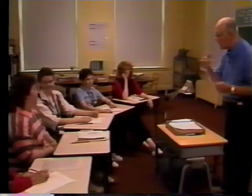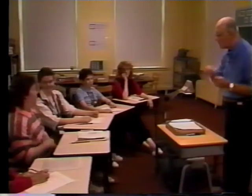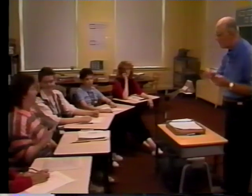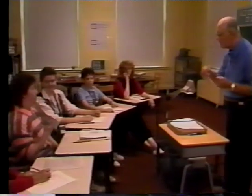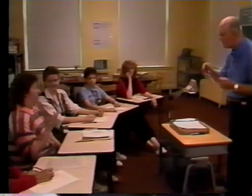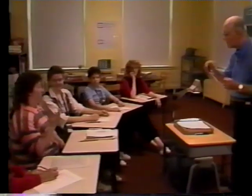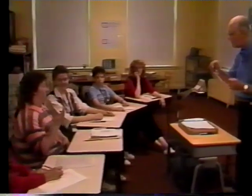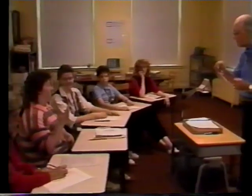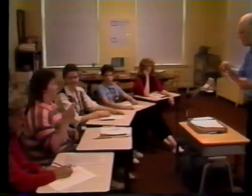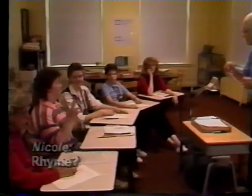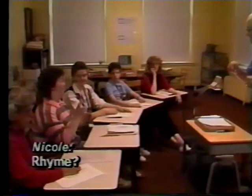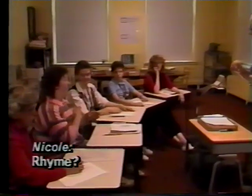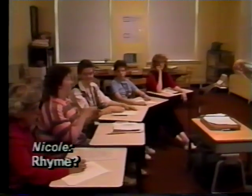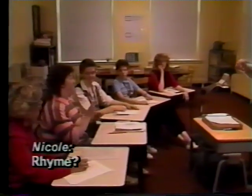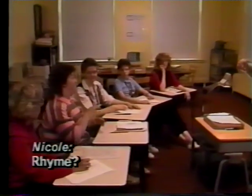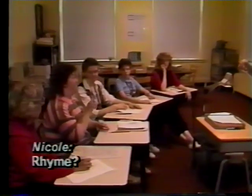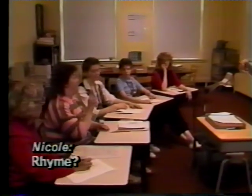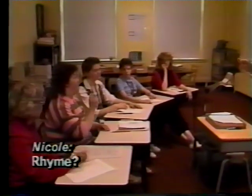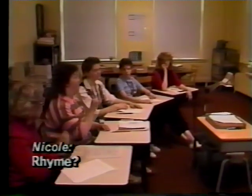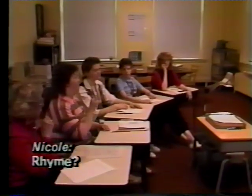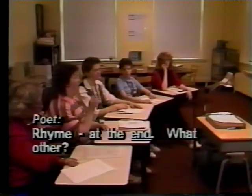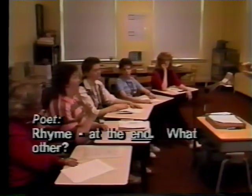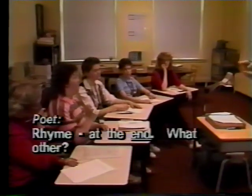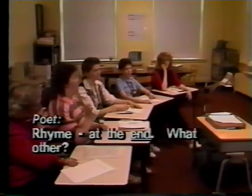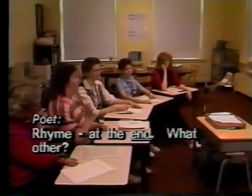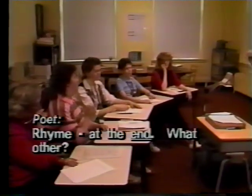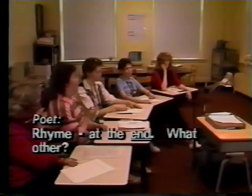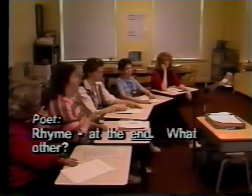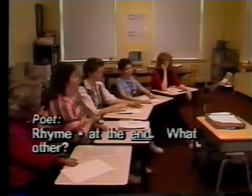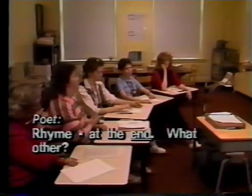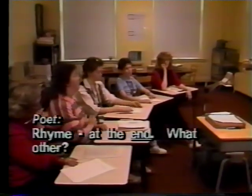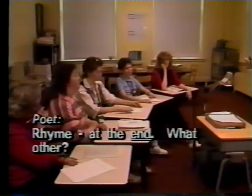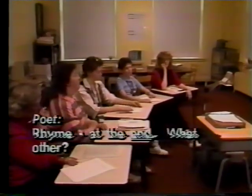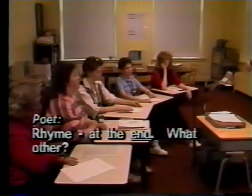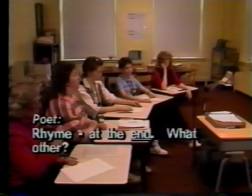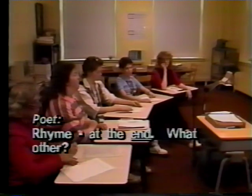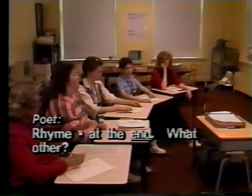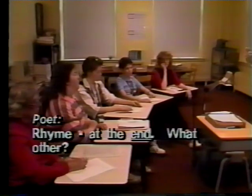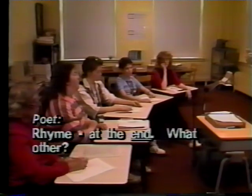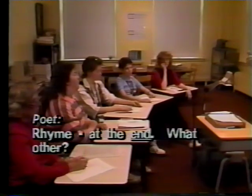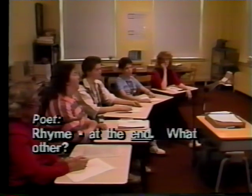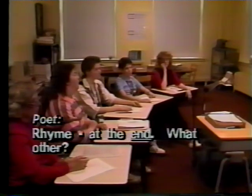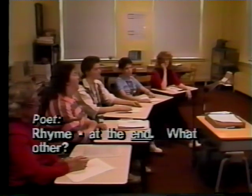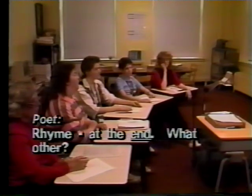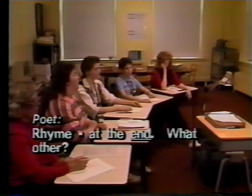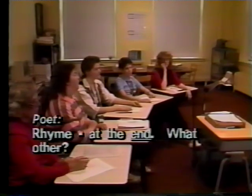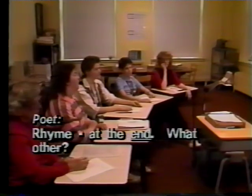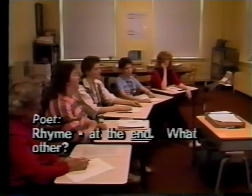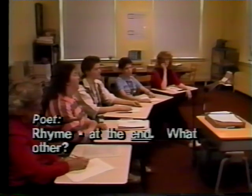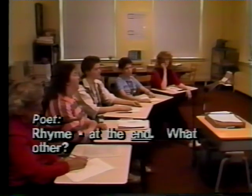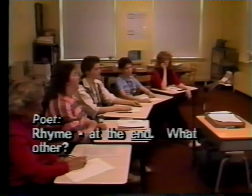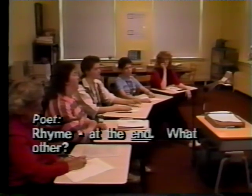remember? Rhyme. Rhyme at the end. What other? If you have us, would